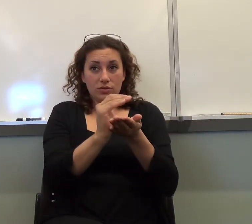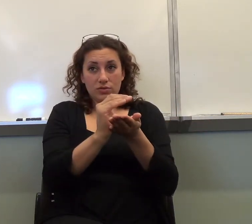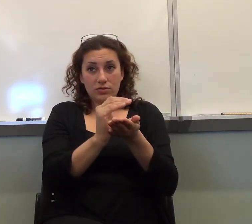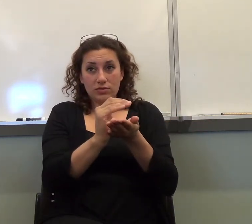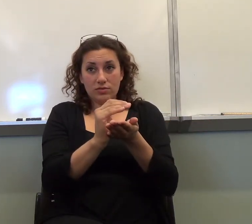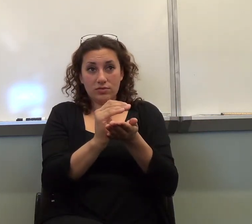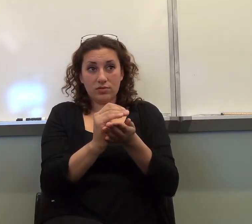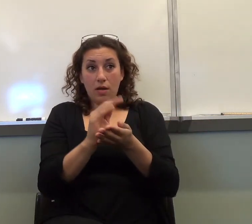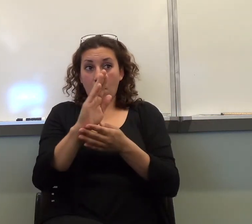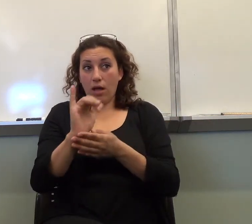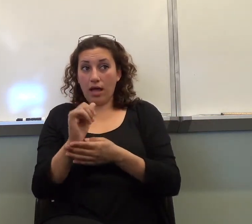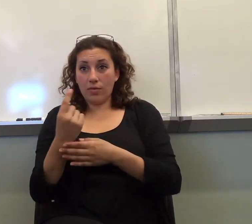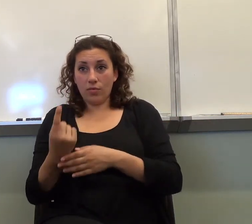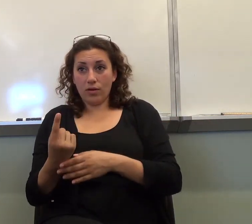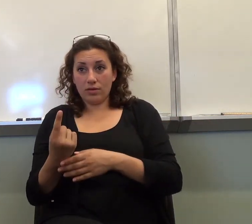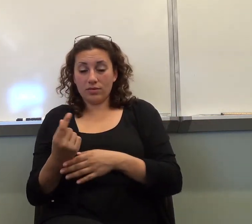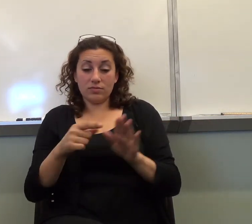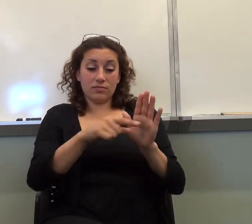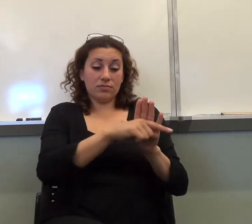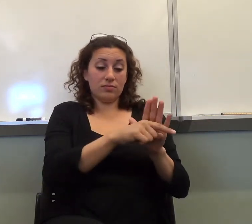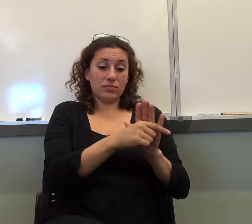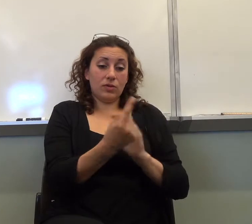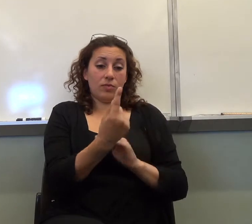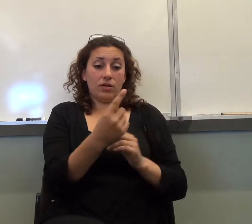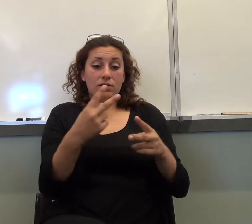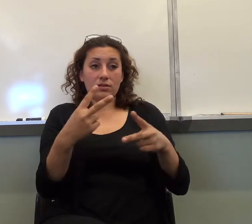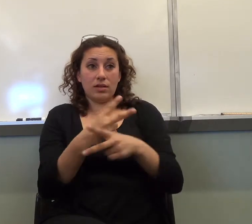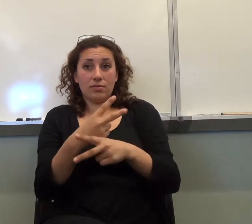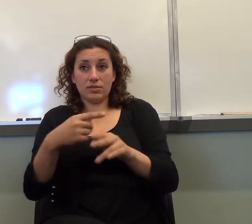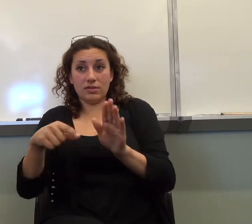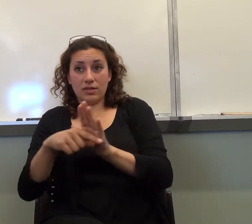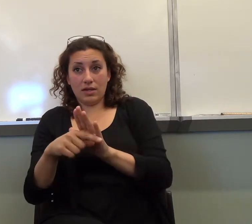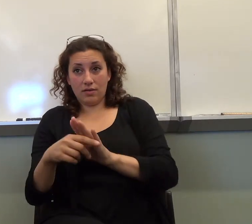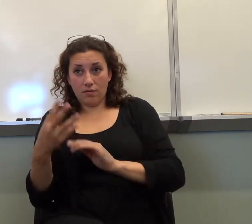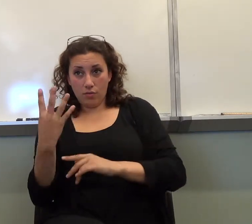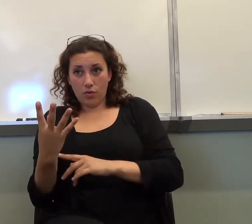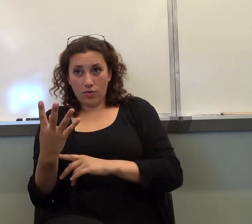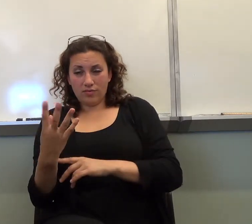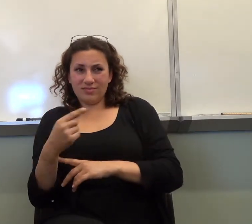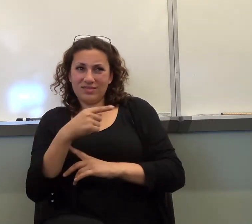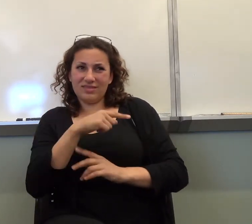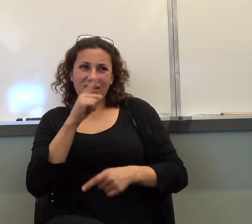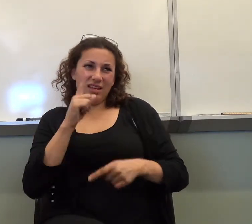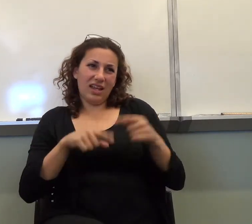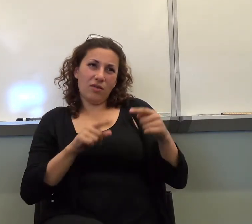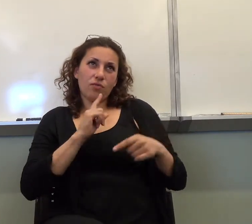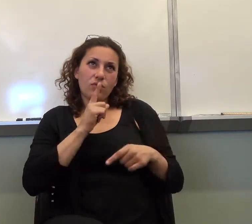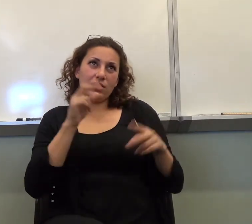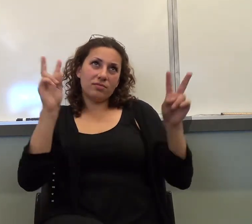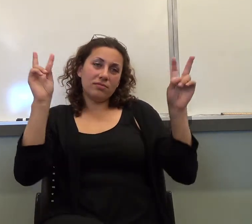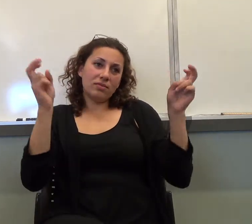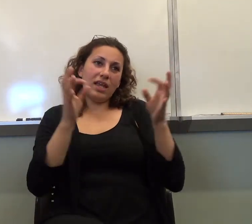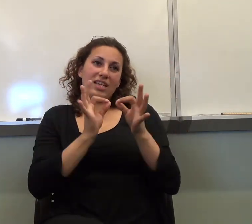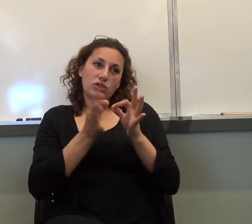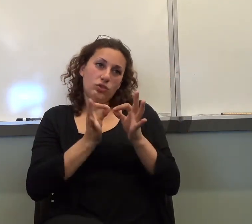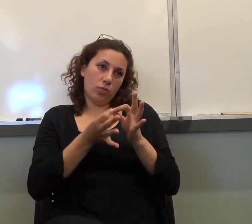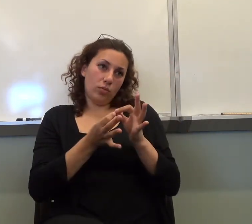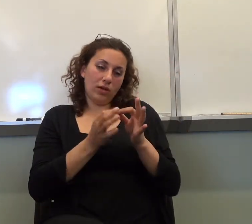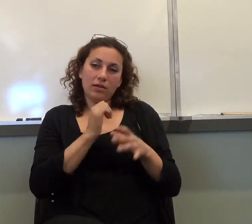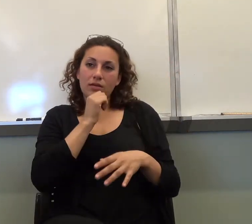Minus 1 times minus 4. This is the thing we can't really interpret in terms of addition. It doesn't make sense.